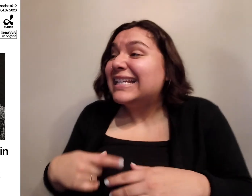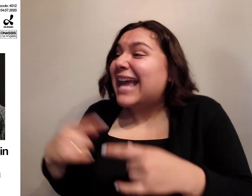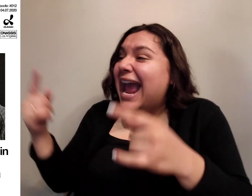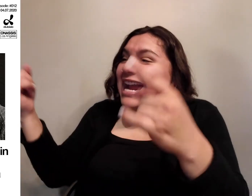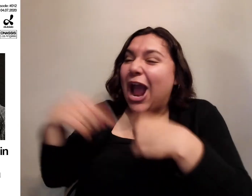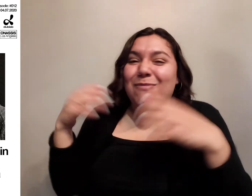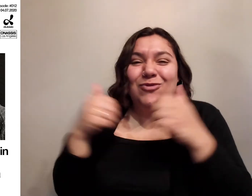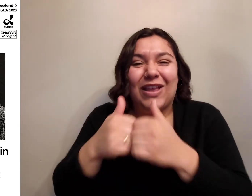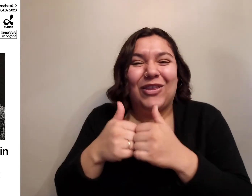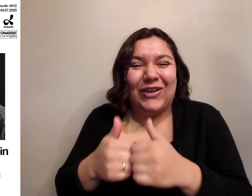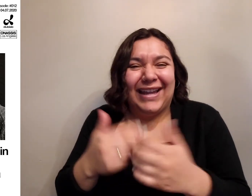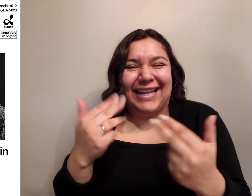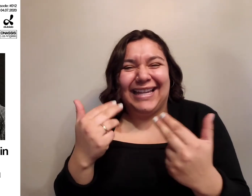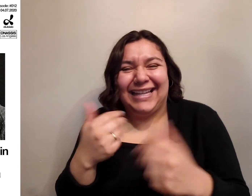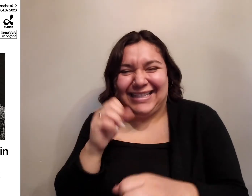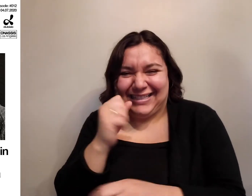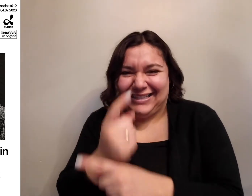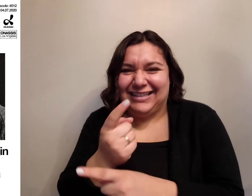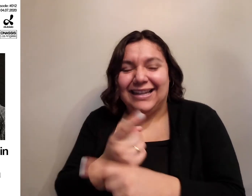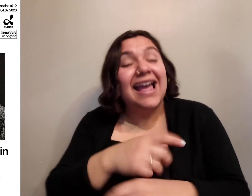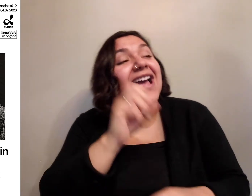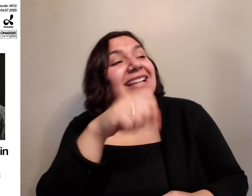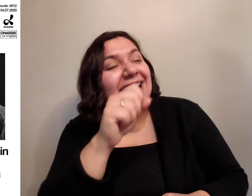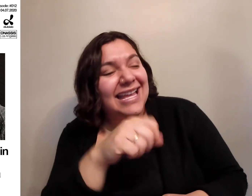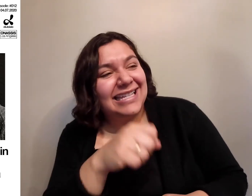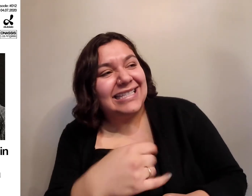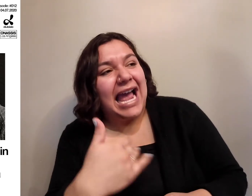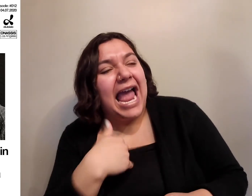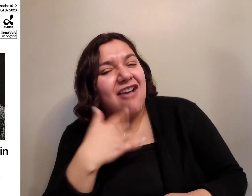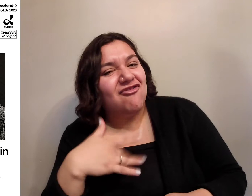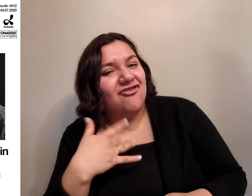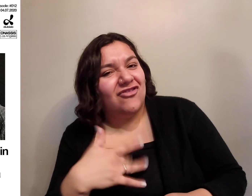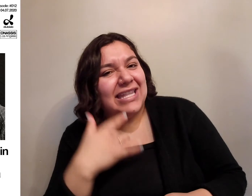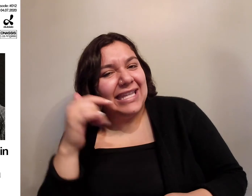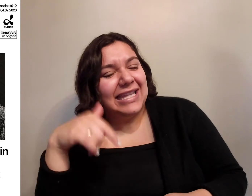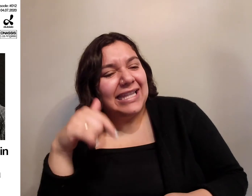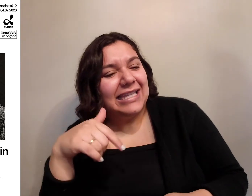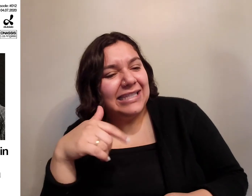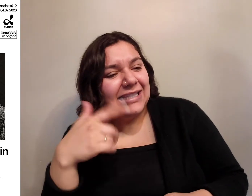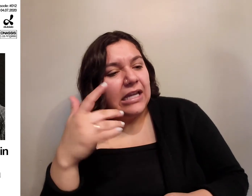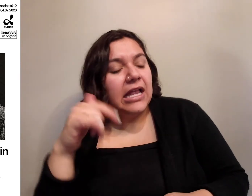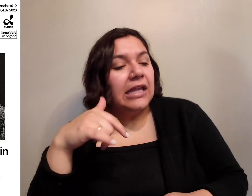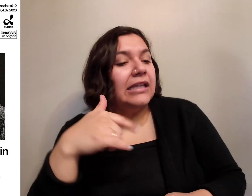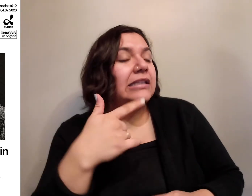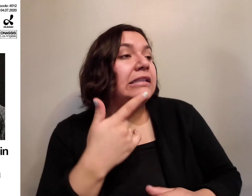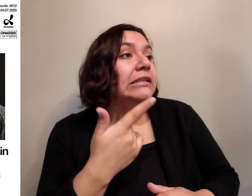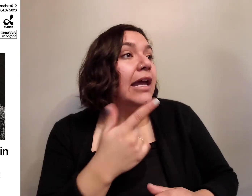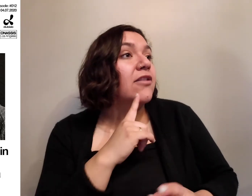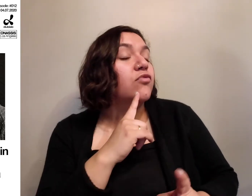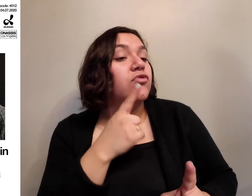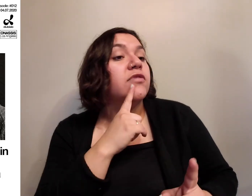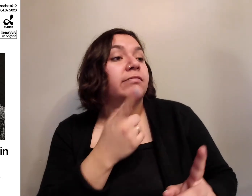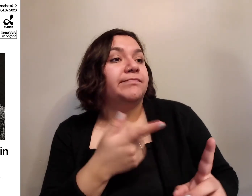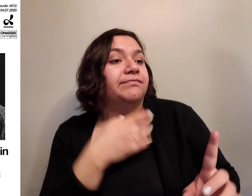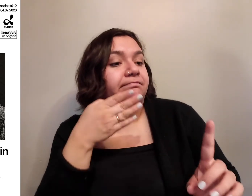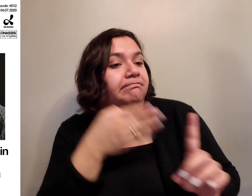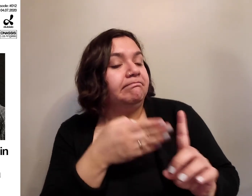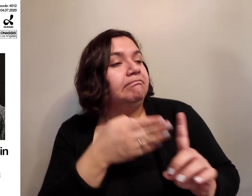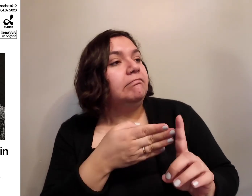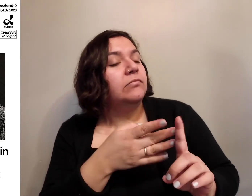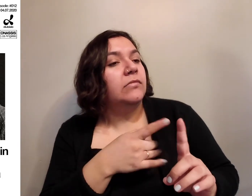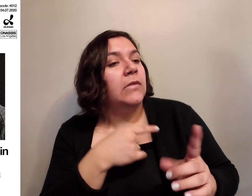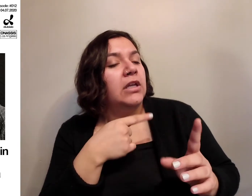yes. So that I have a feeling that this is at the core of what we